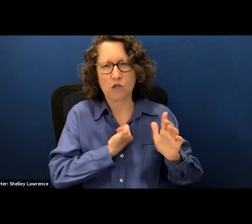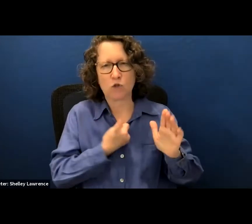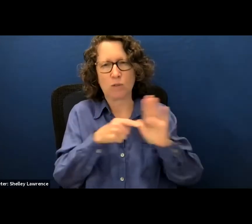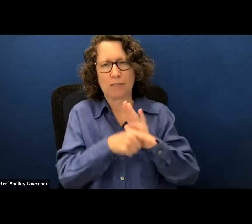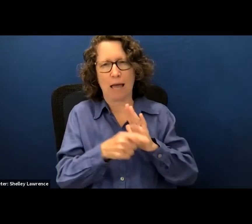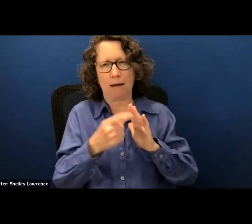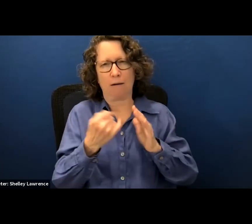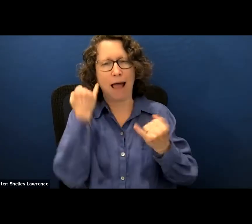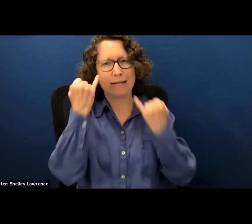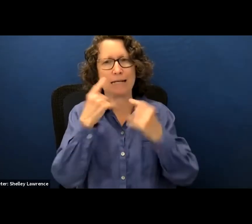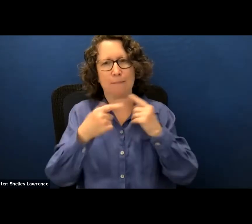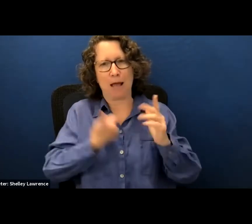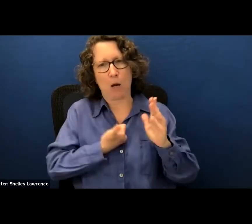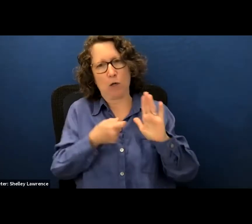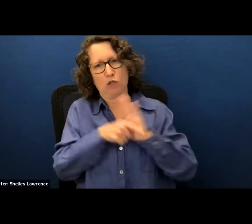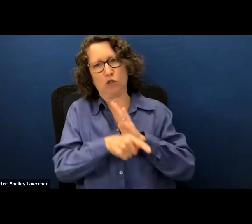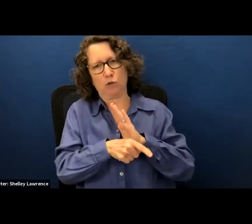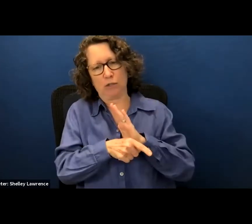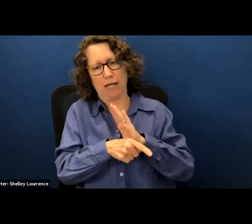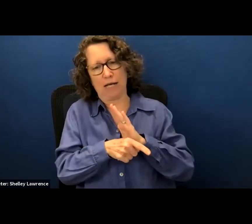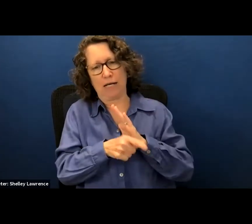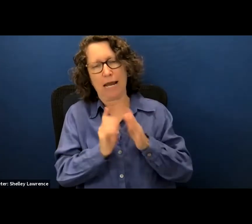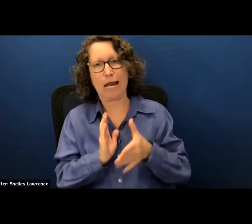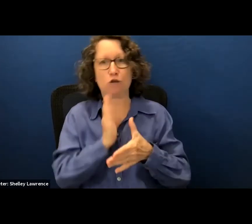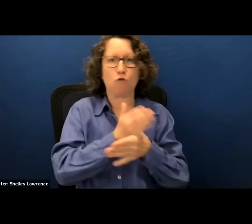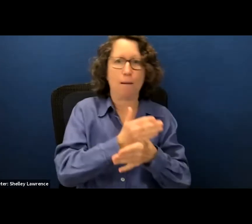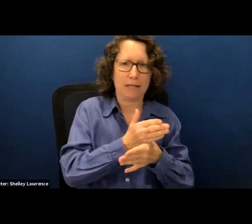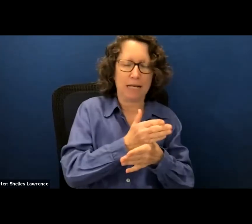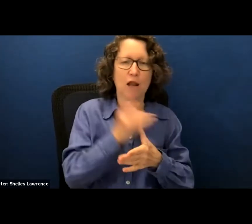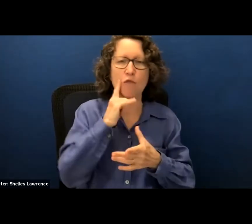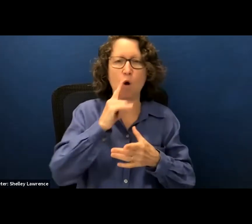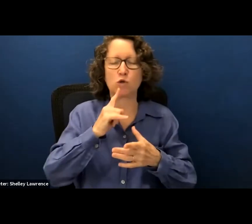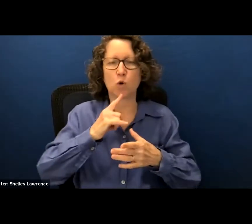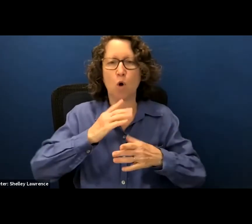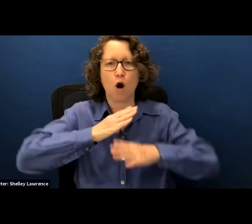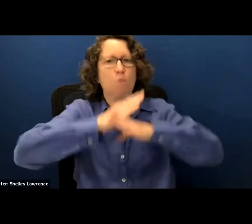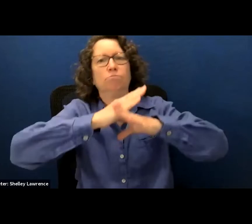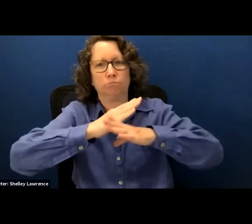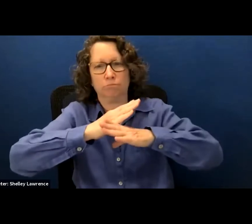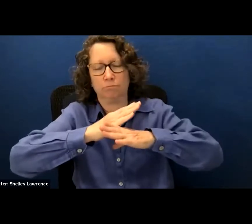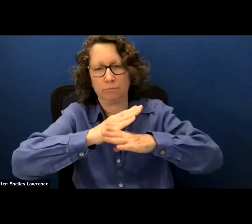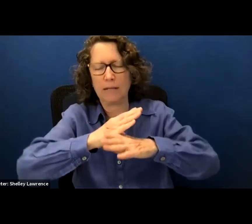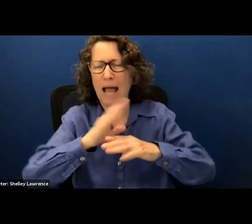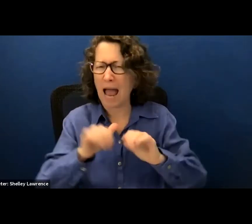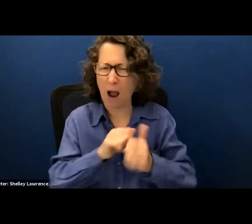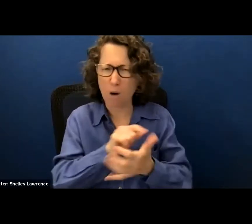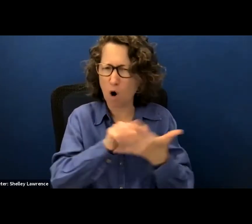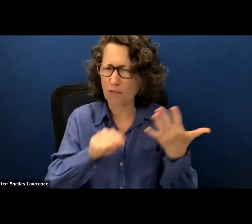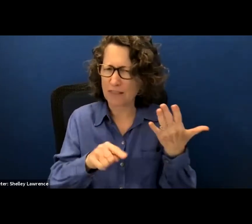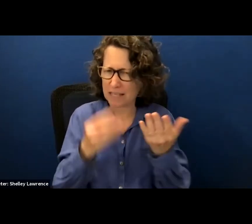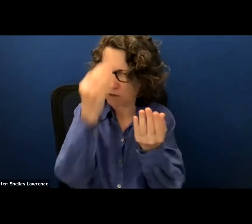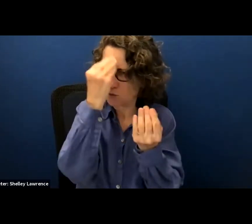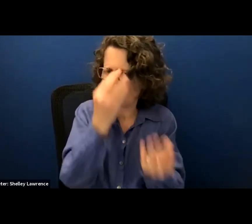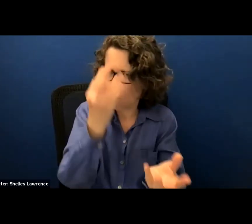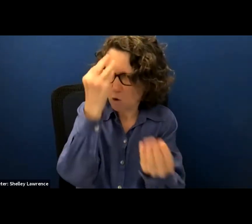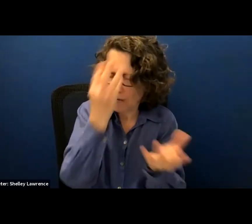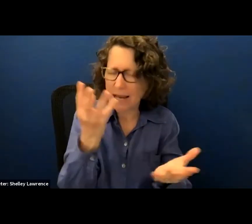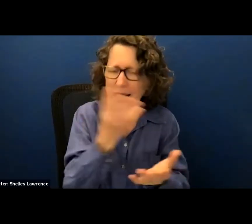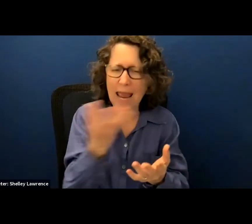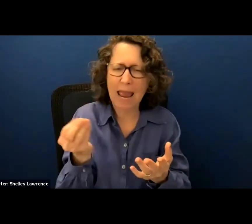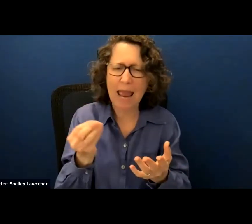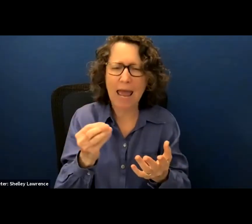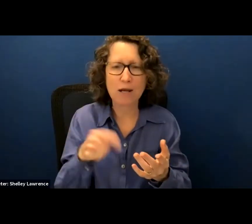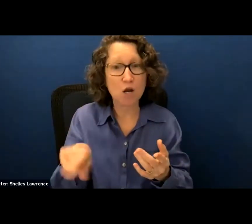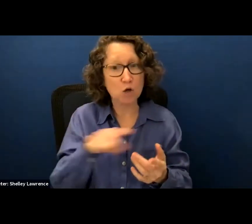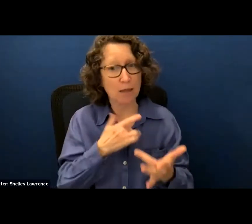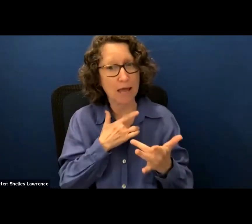ideation, suicides interrupted, and suicides aborted. Mm-hmm. How are these reported, and do